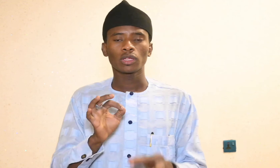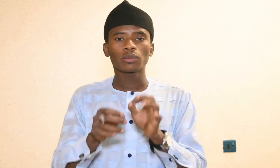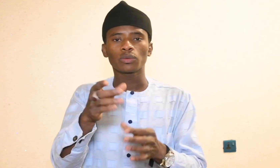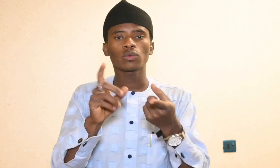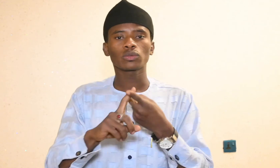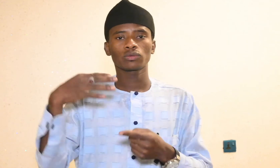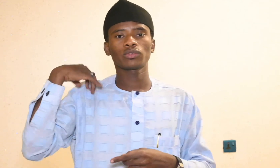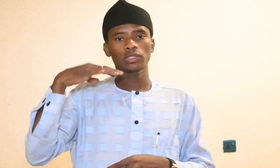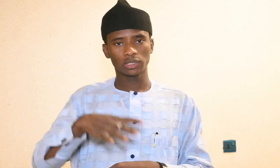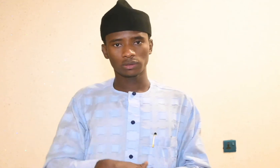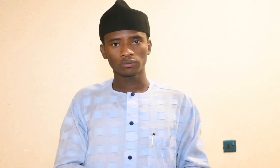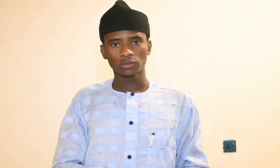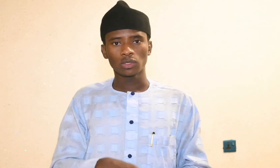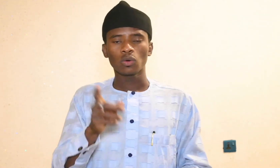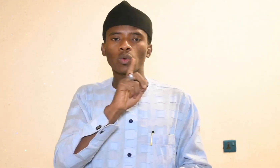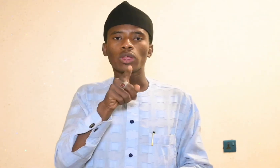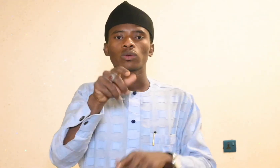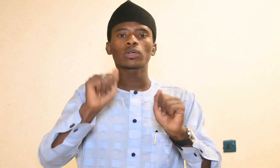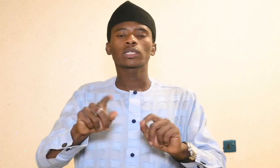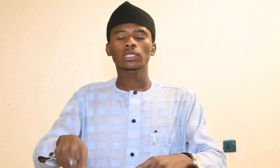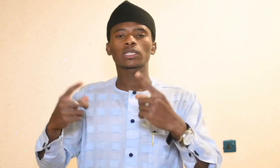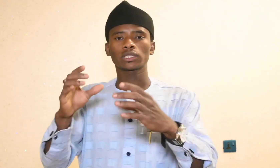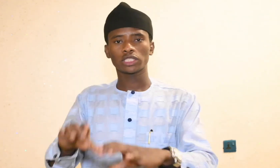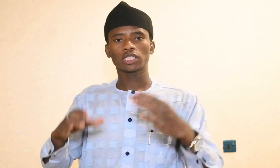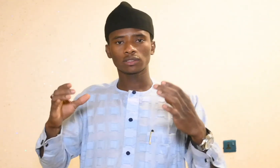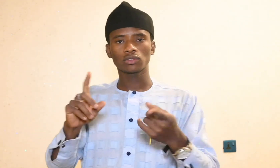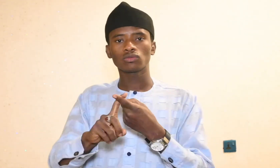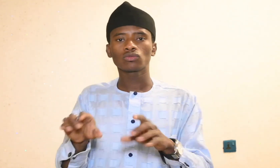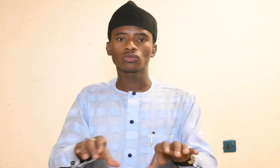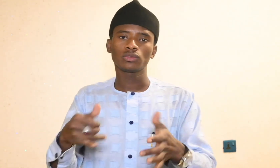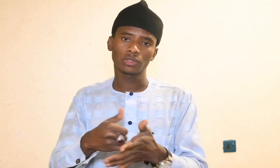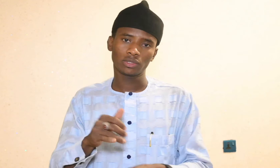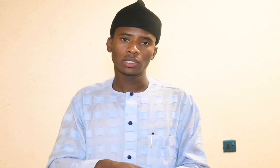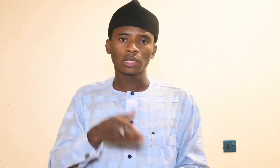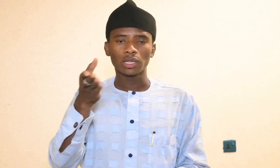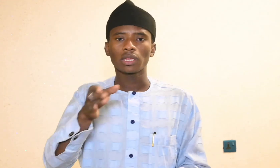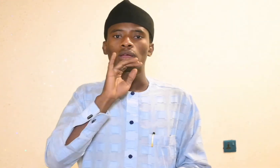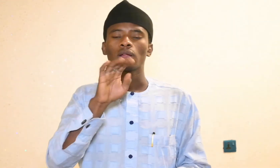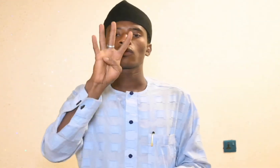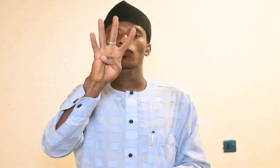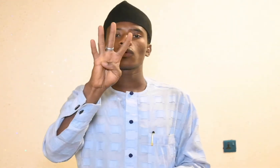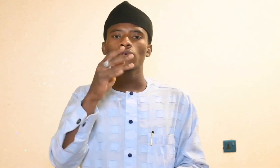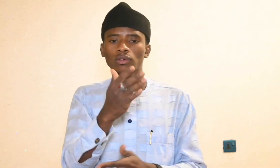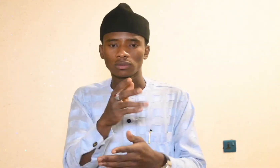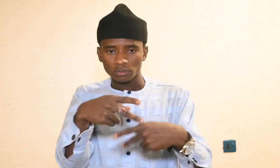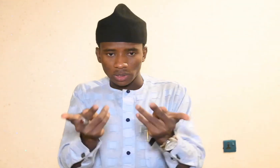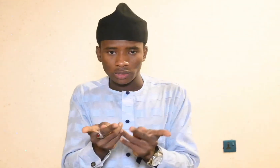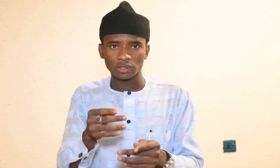volunteer, where can you find opportunities? There are 4 places I'm going to share with you.